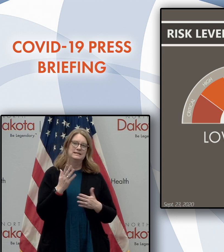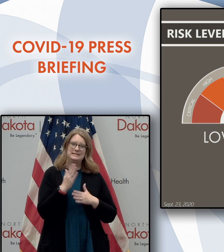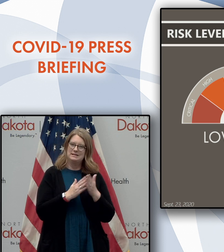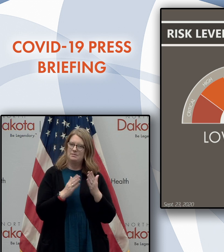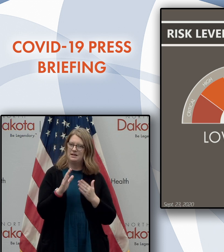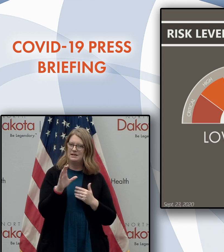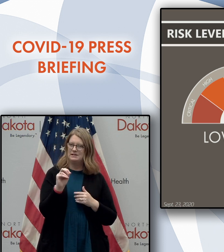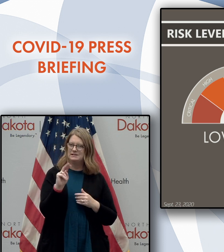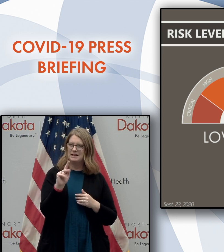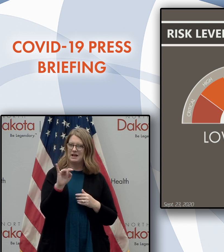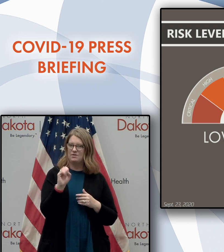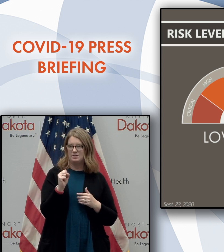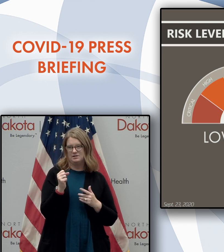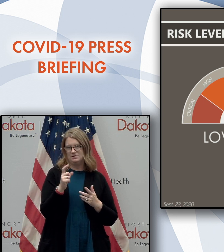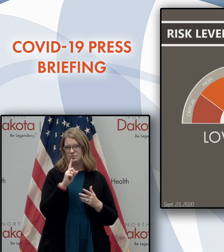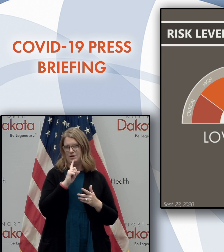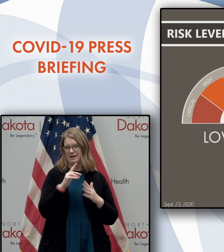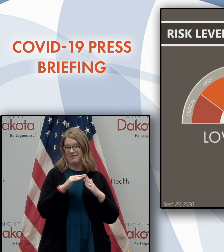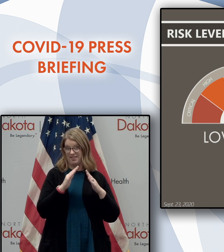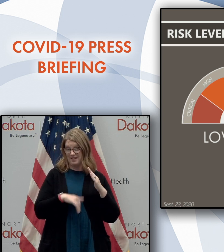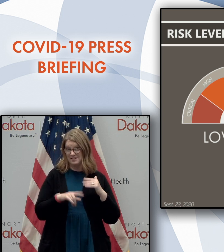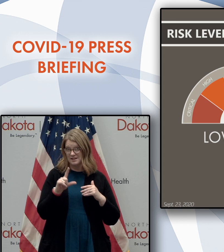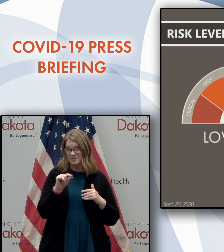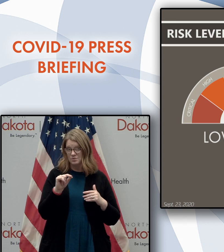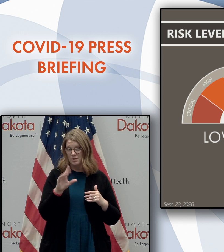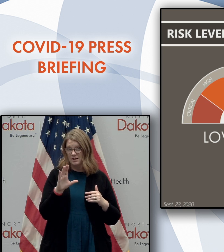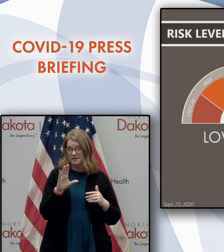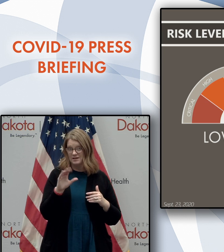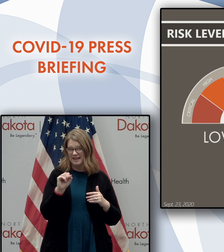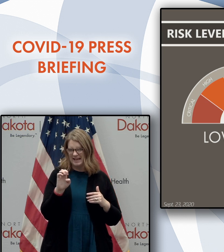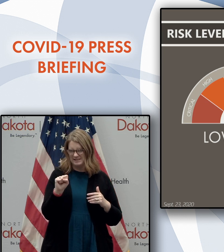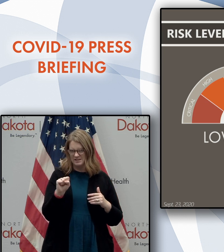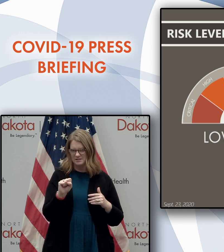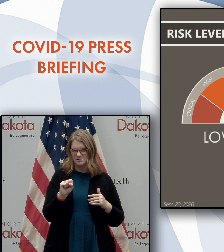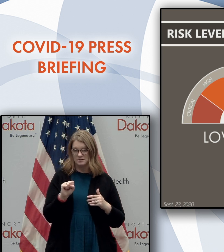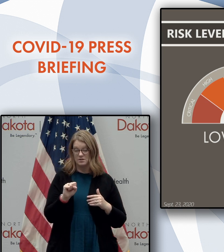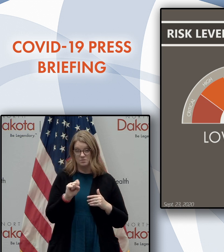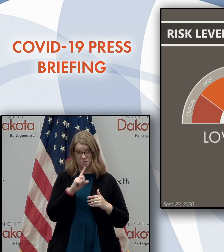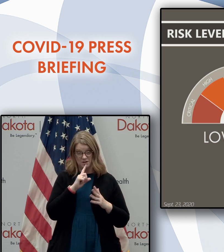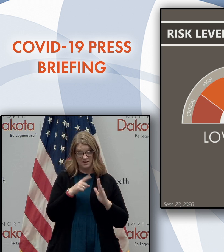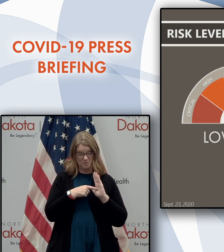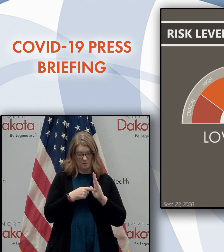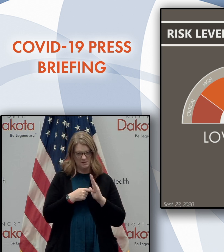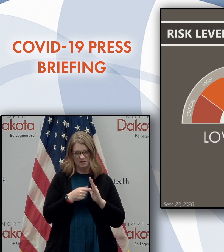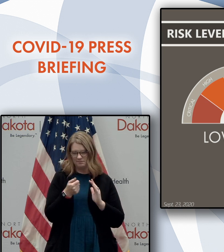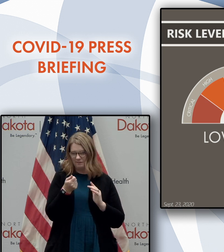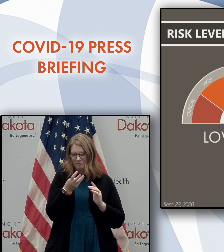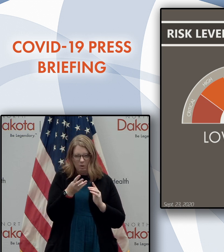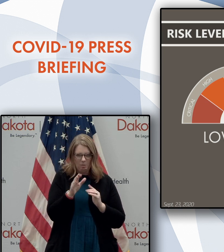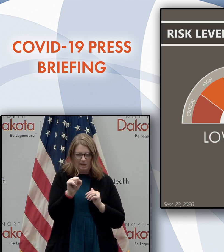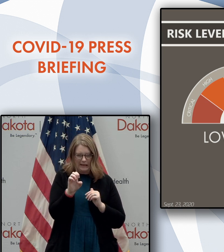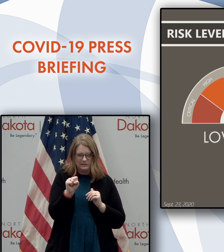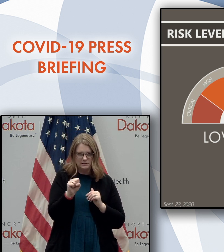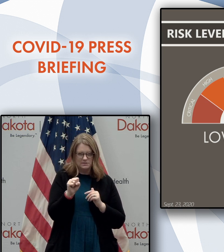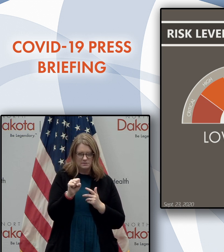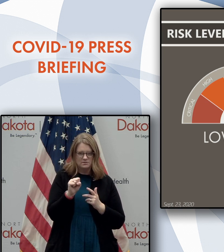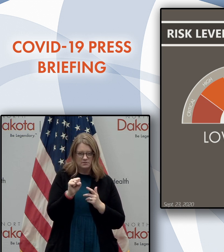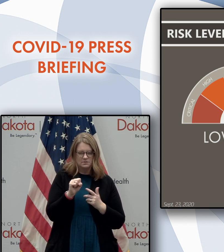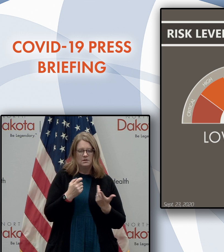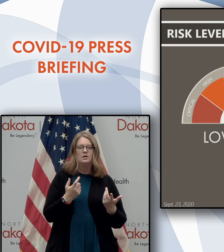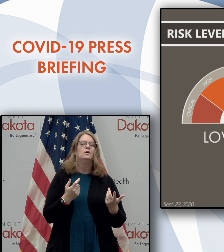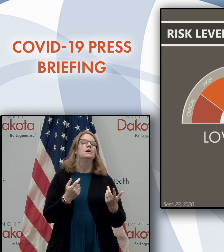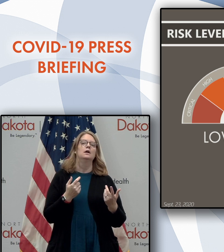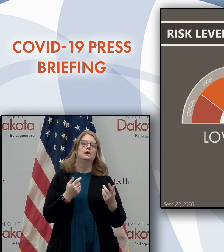these counties have less than 20 cases overall. They represent very few of the cases in the state, and because of the